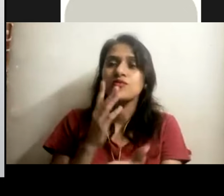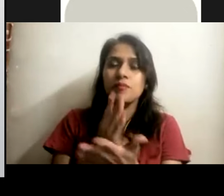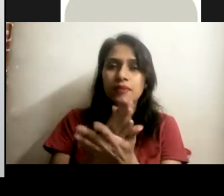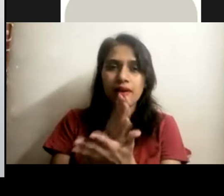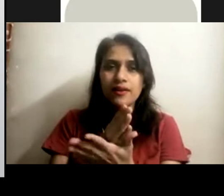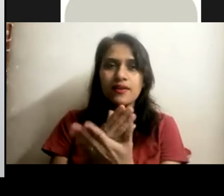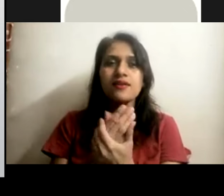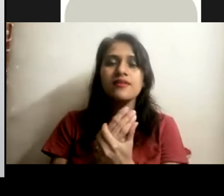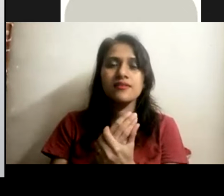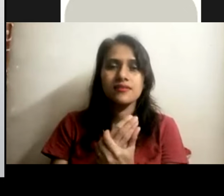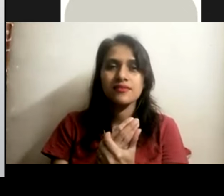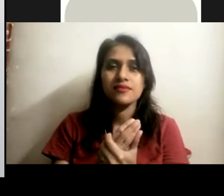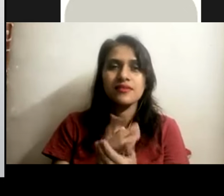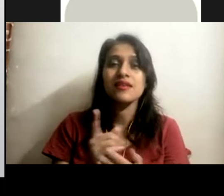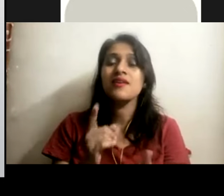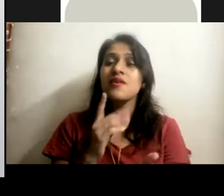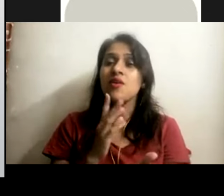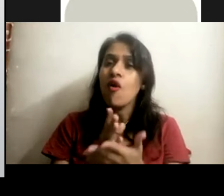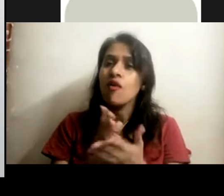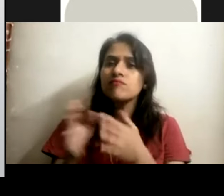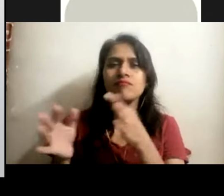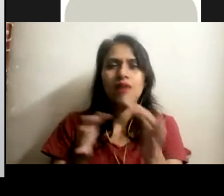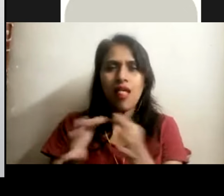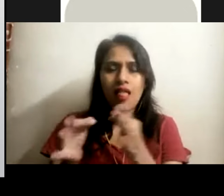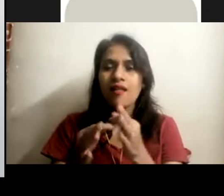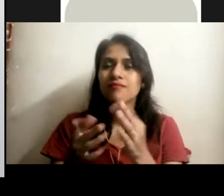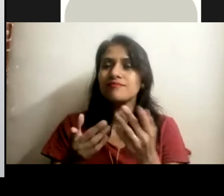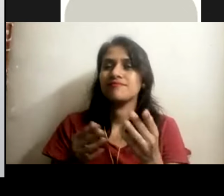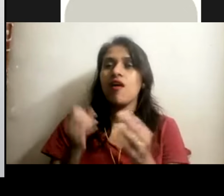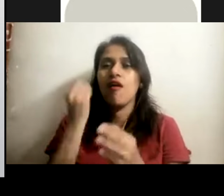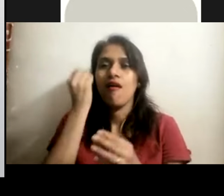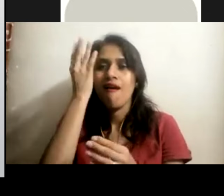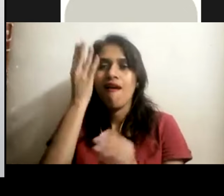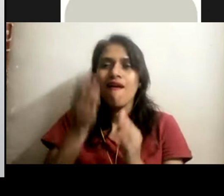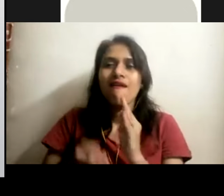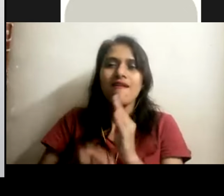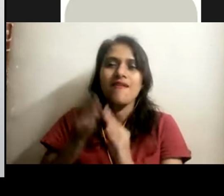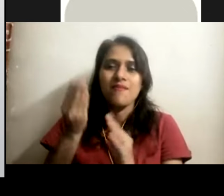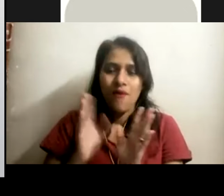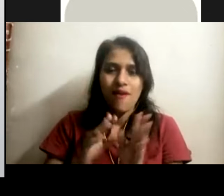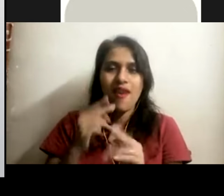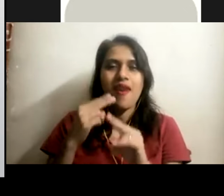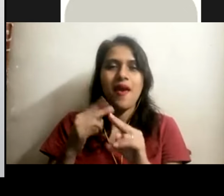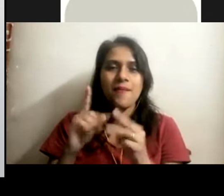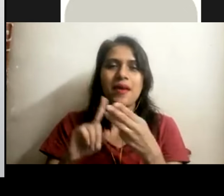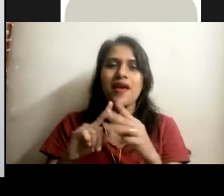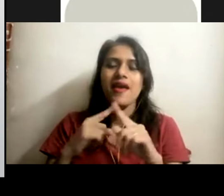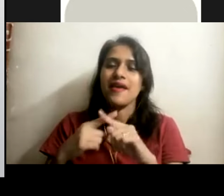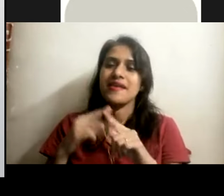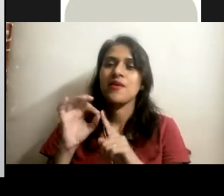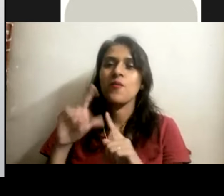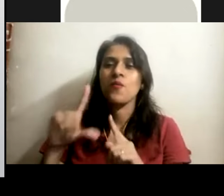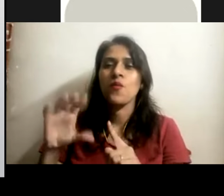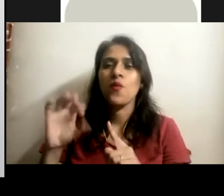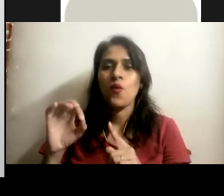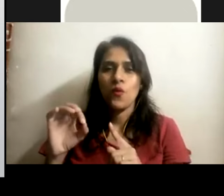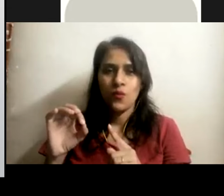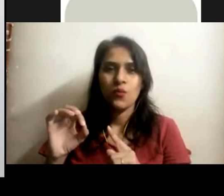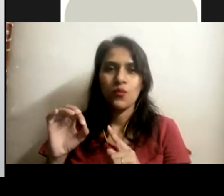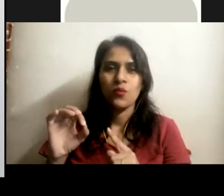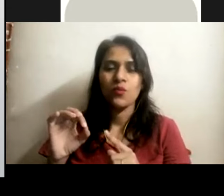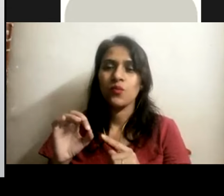adopt, what kind of data you'll get. So that kind of research is called exploratory. For example, if